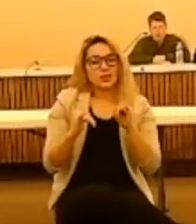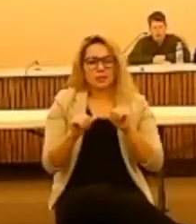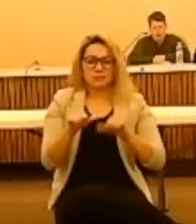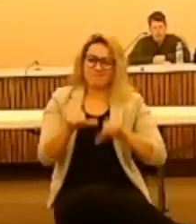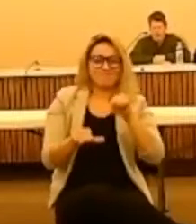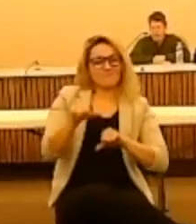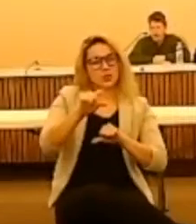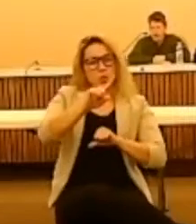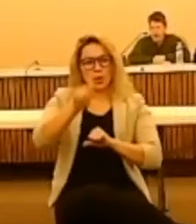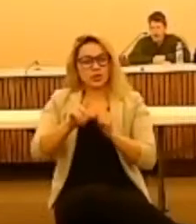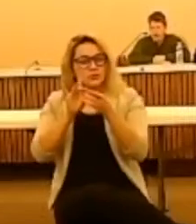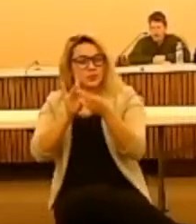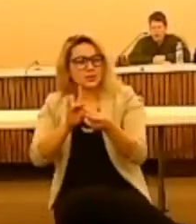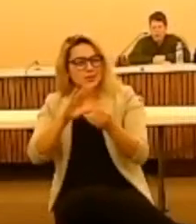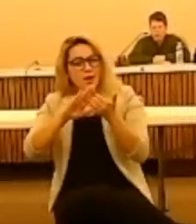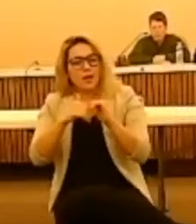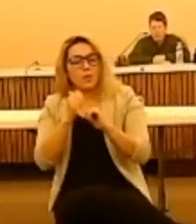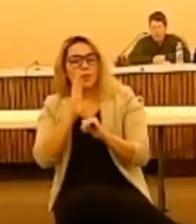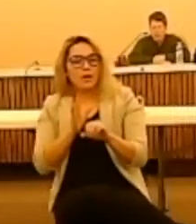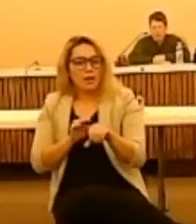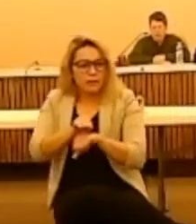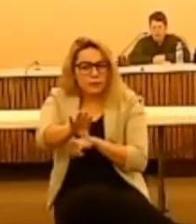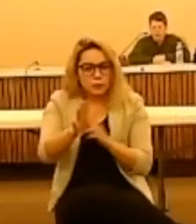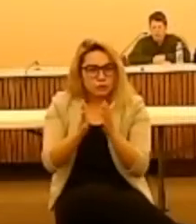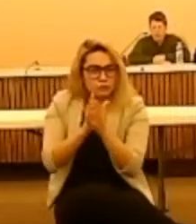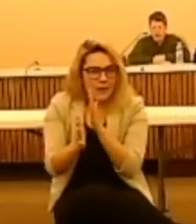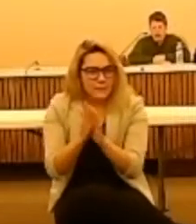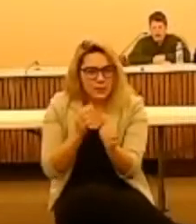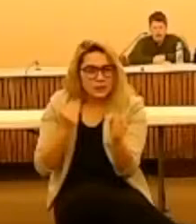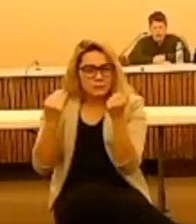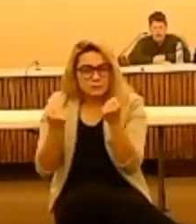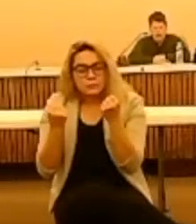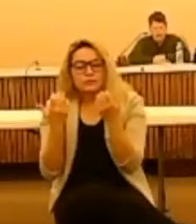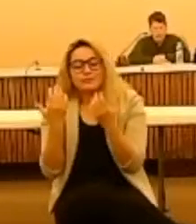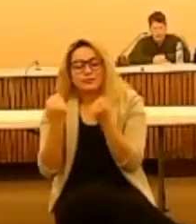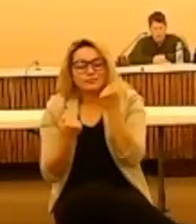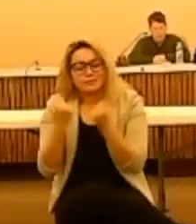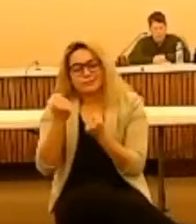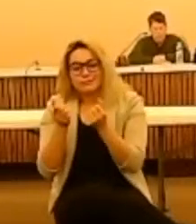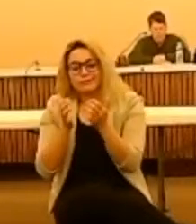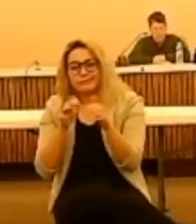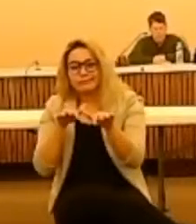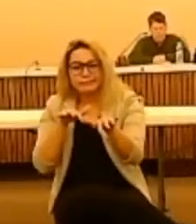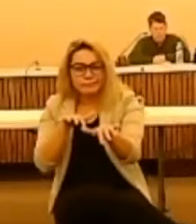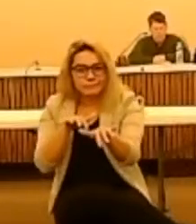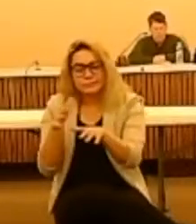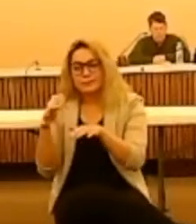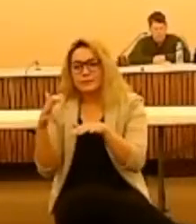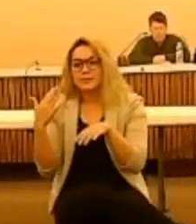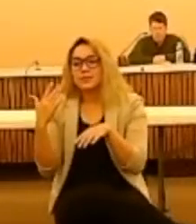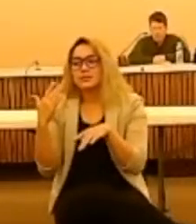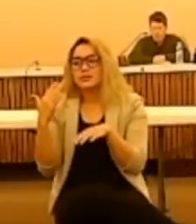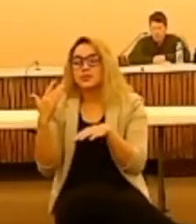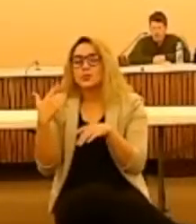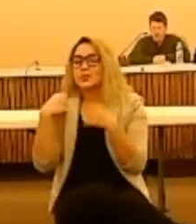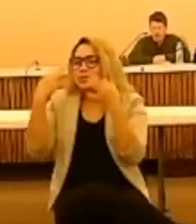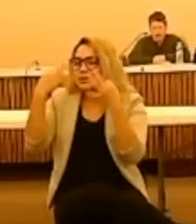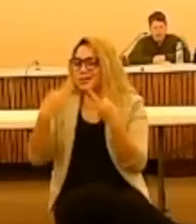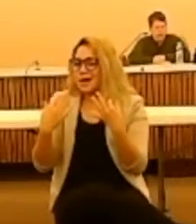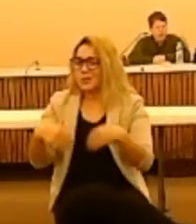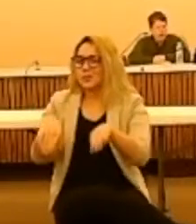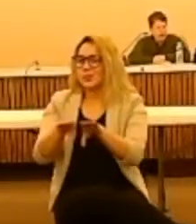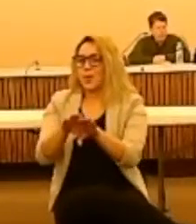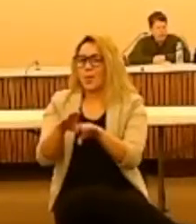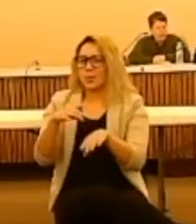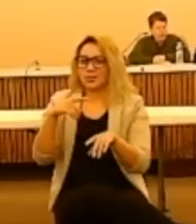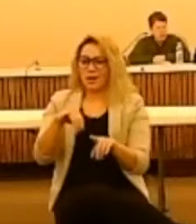the traffic impact, especially as it related to the county. We decided to close the public hearing at